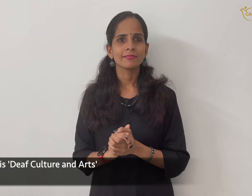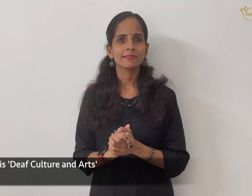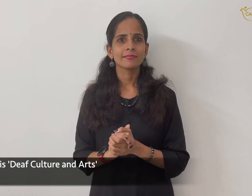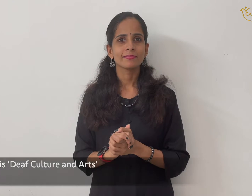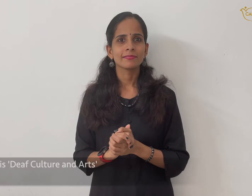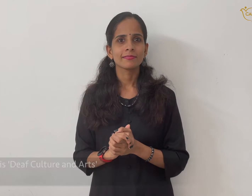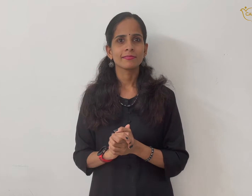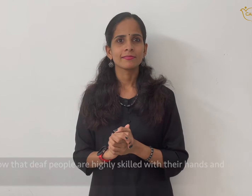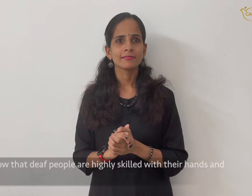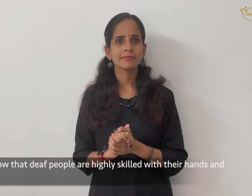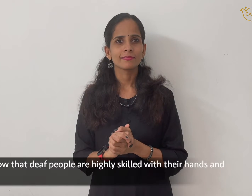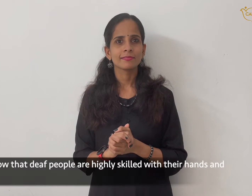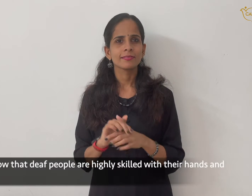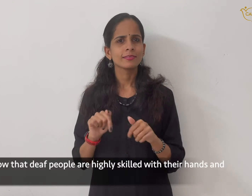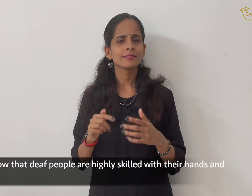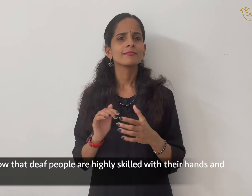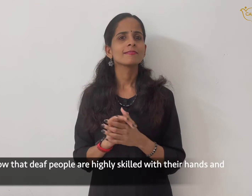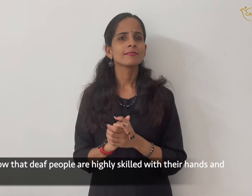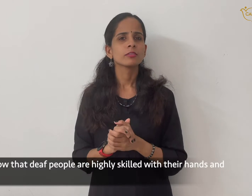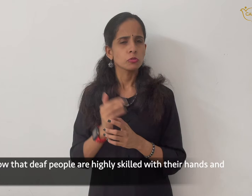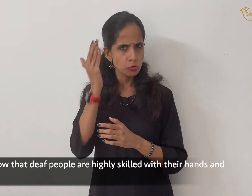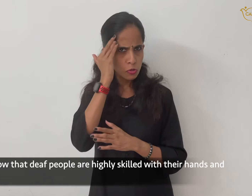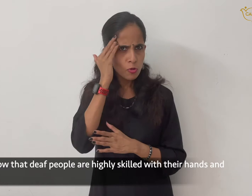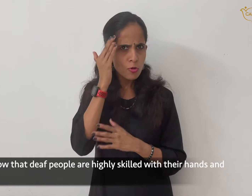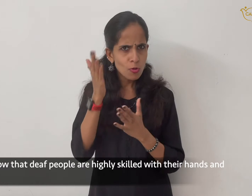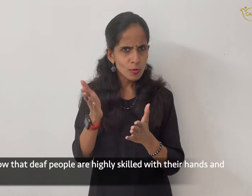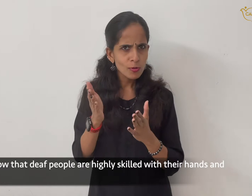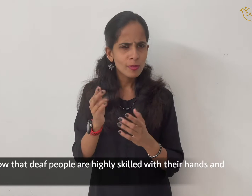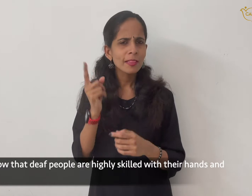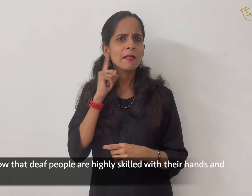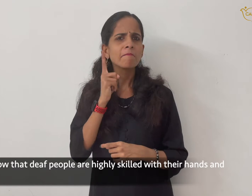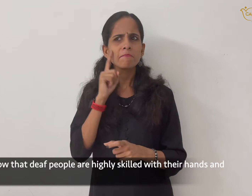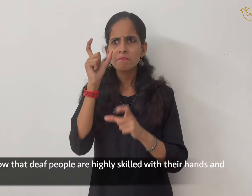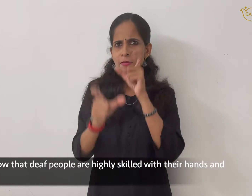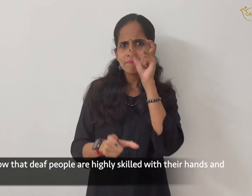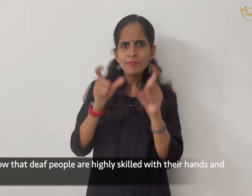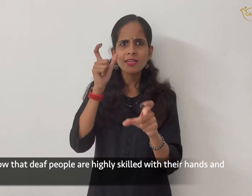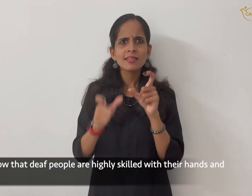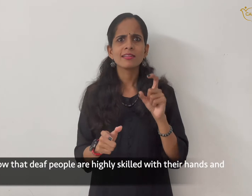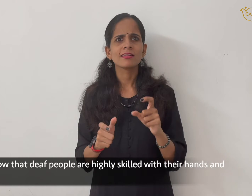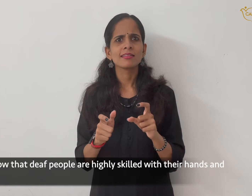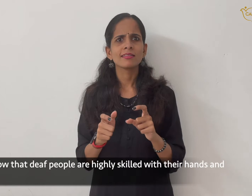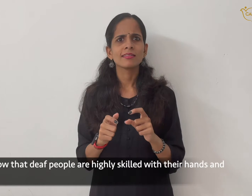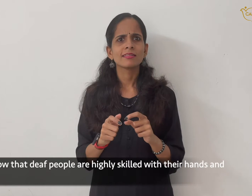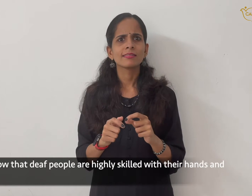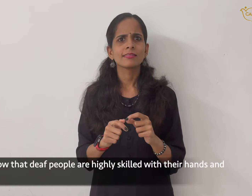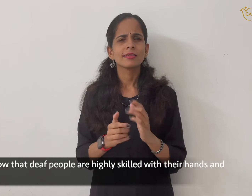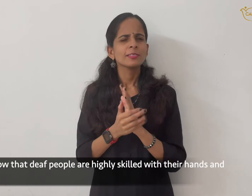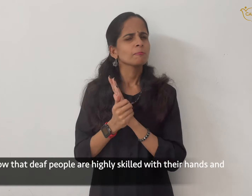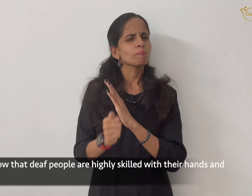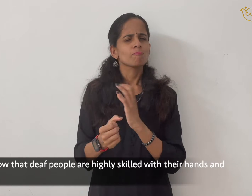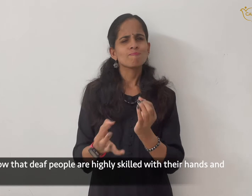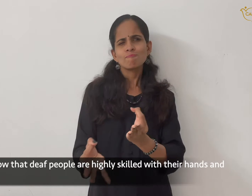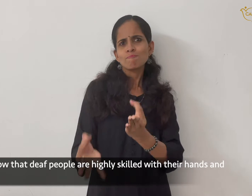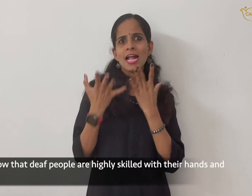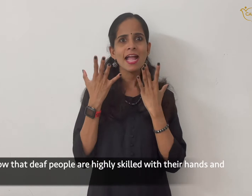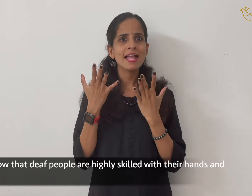Did you know that deaf people are highly skilled with their